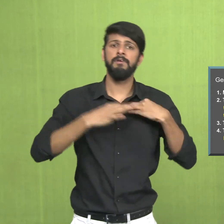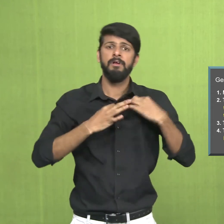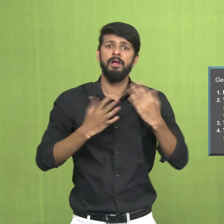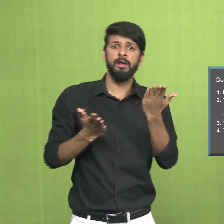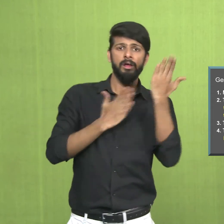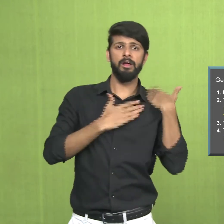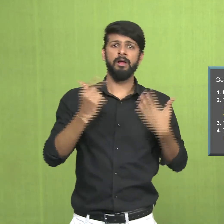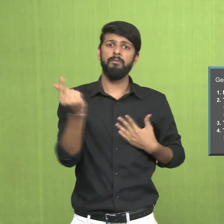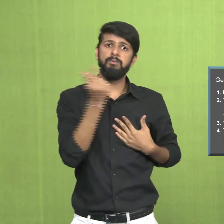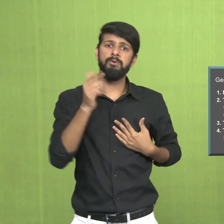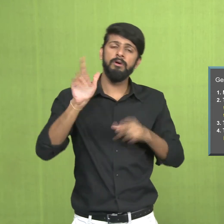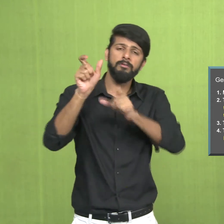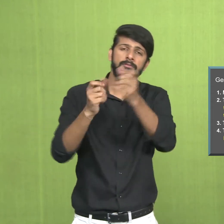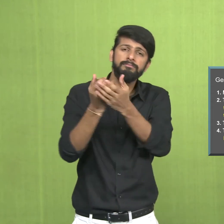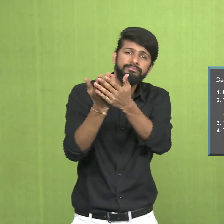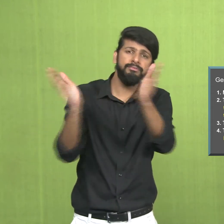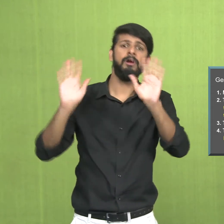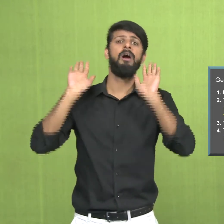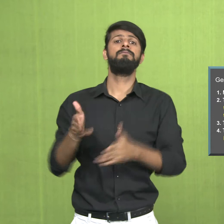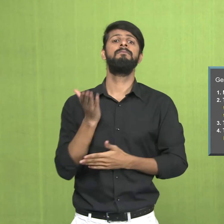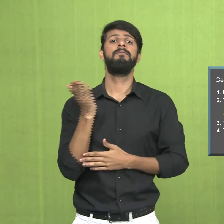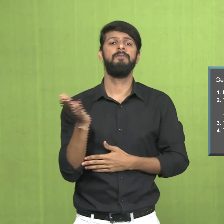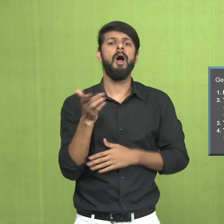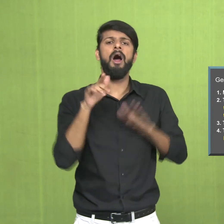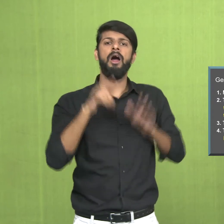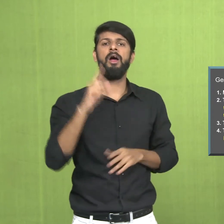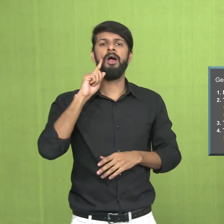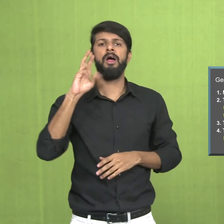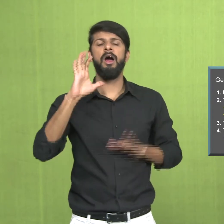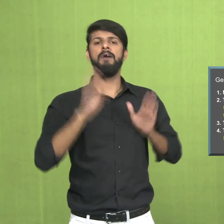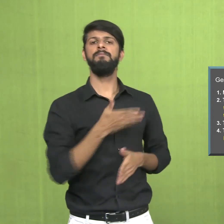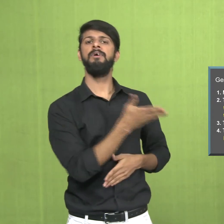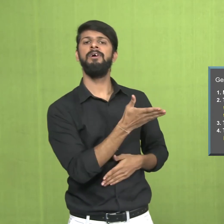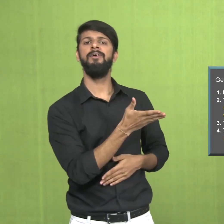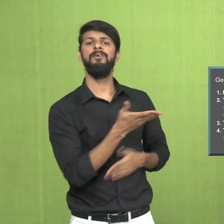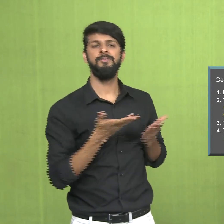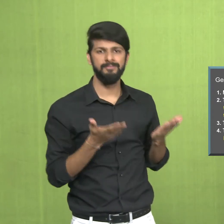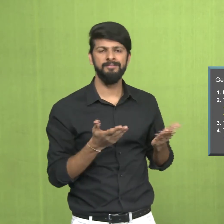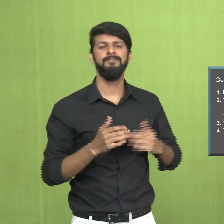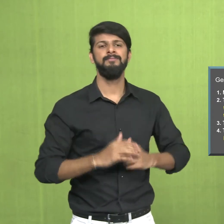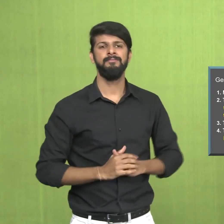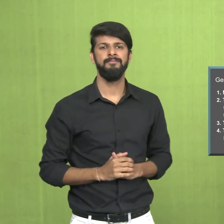So that means the people were already designing their clothes like the IVC people, Indus Valley Civilization